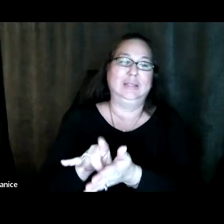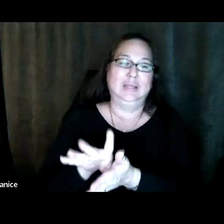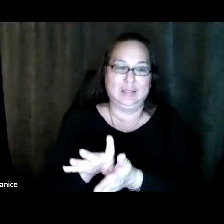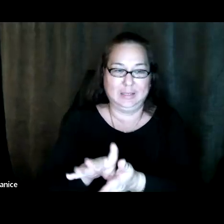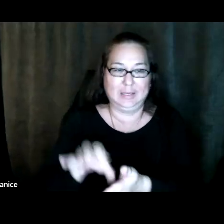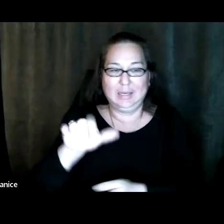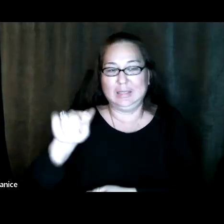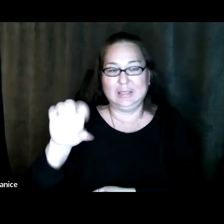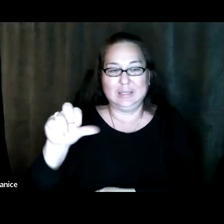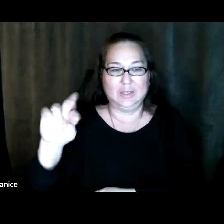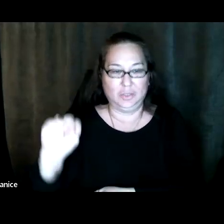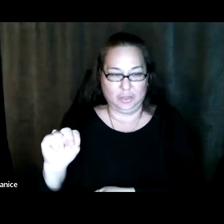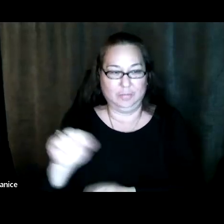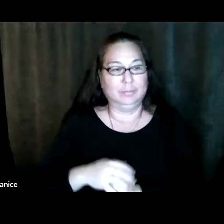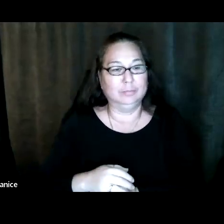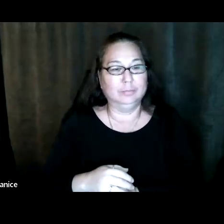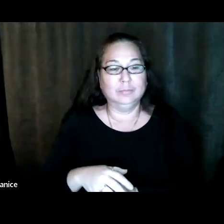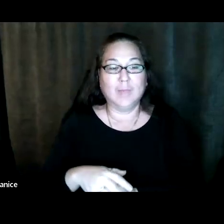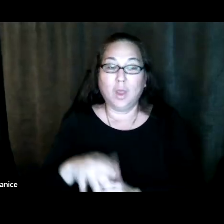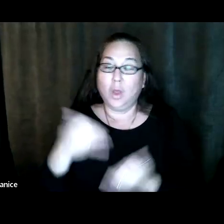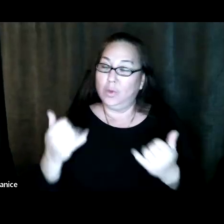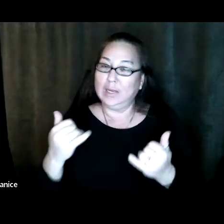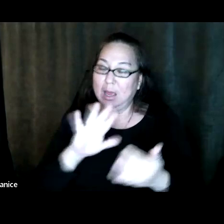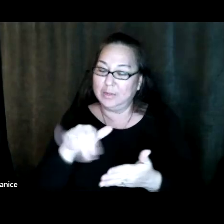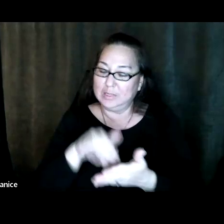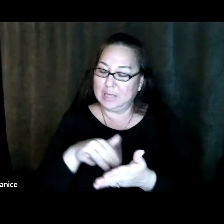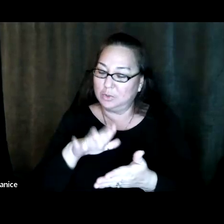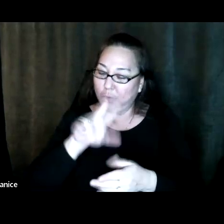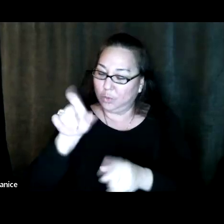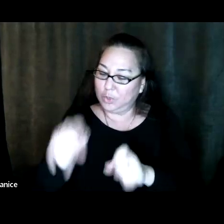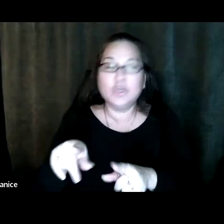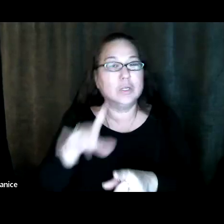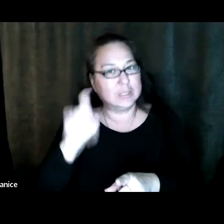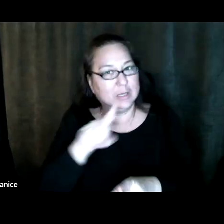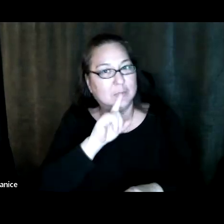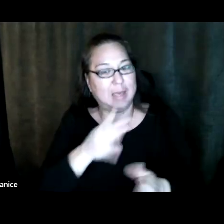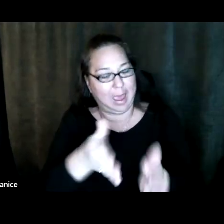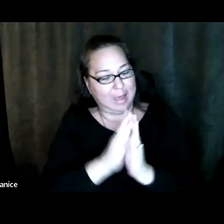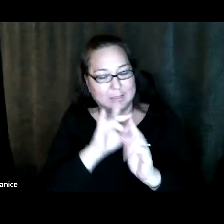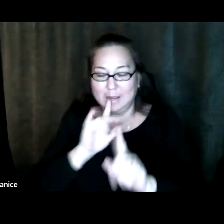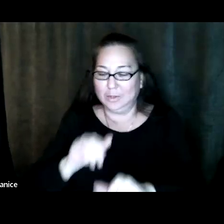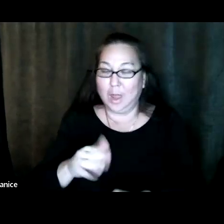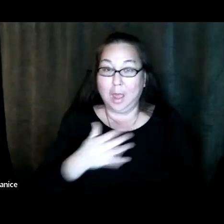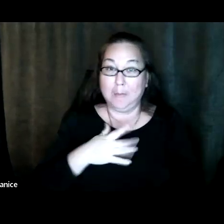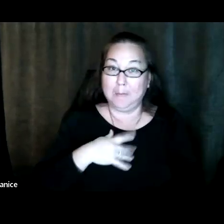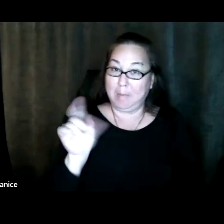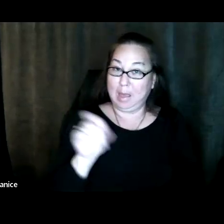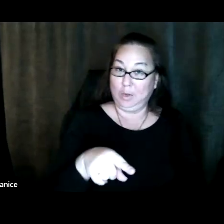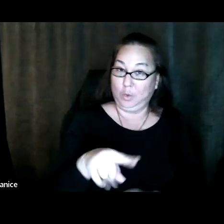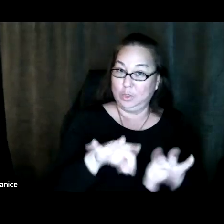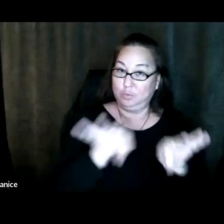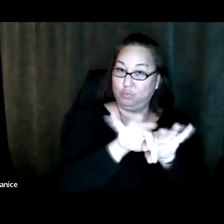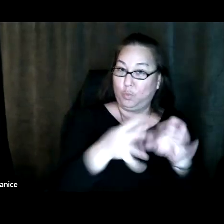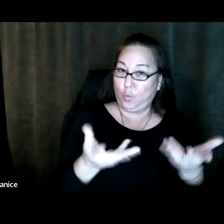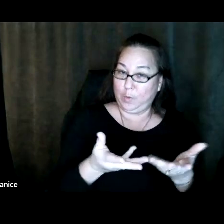the future, I believe that essential questions need to be asked and answered. My essential questions are: